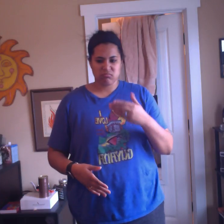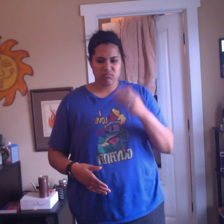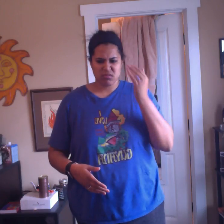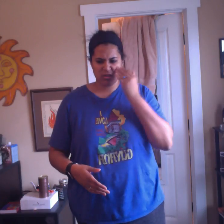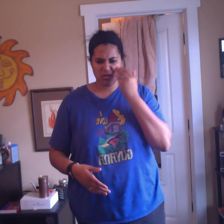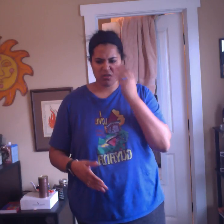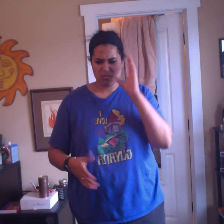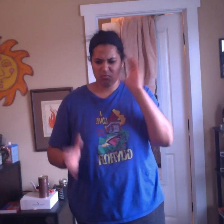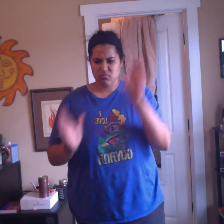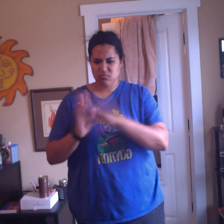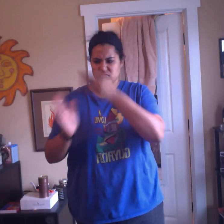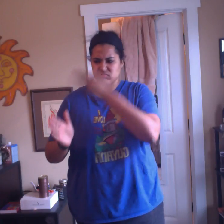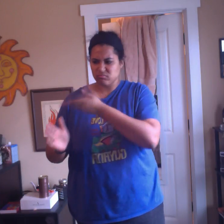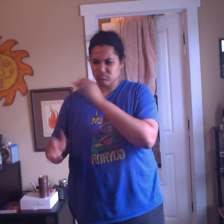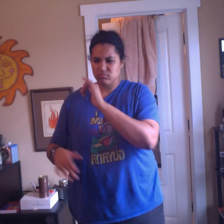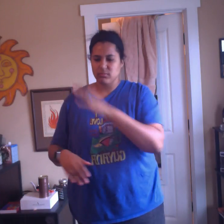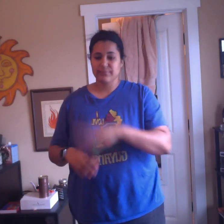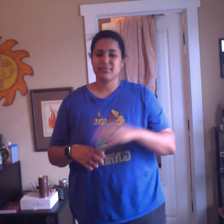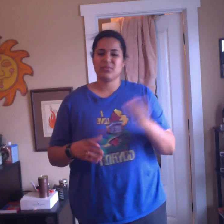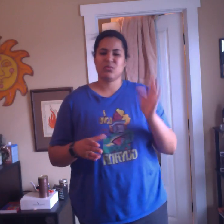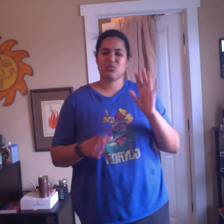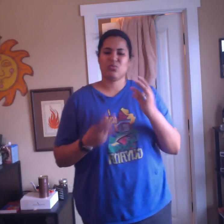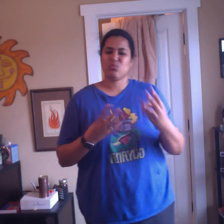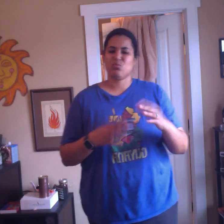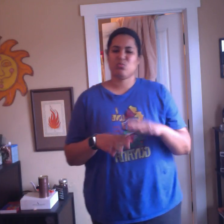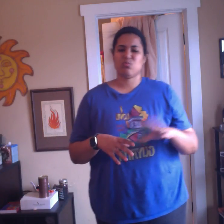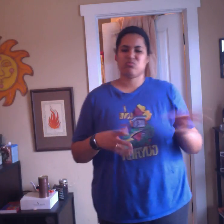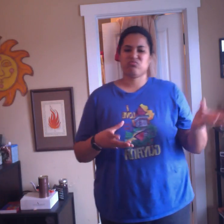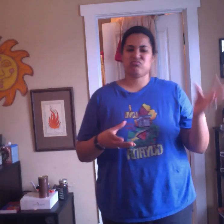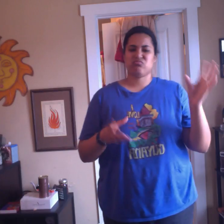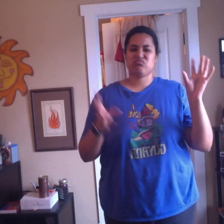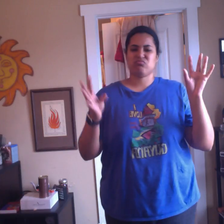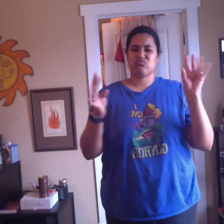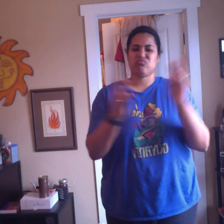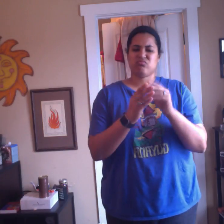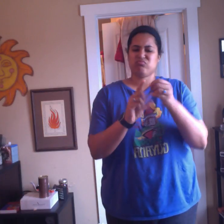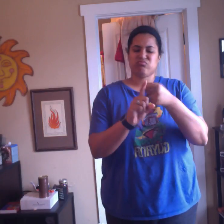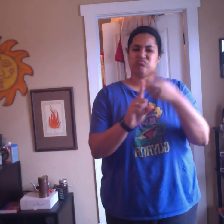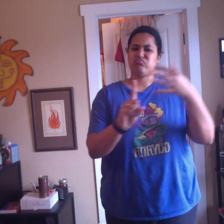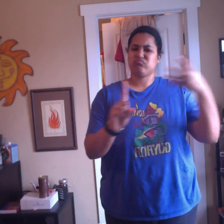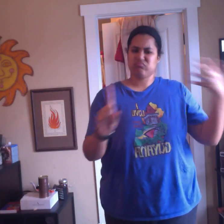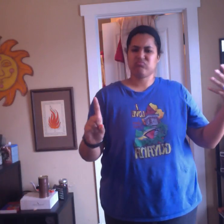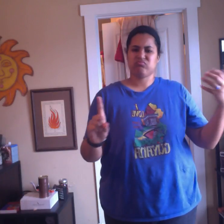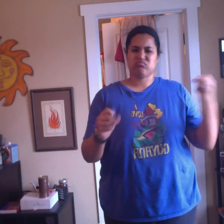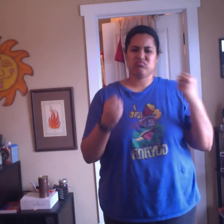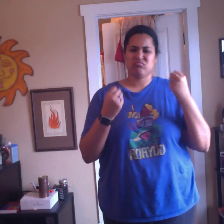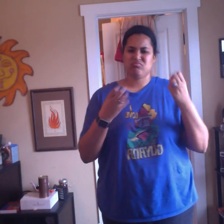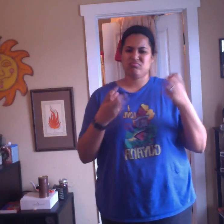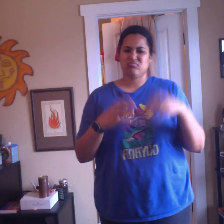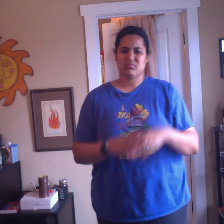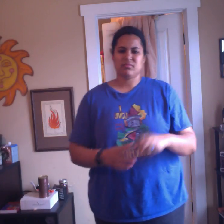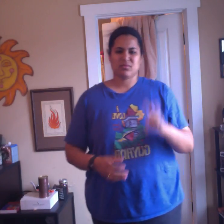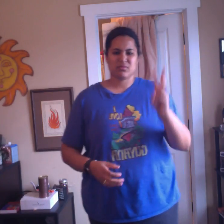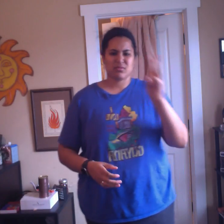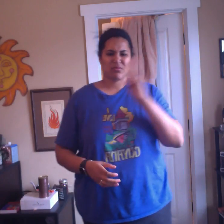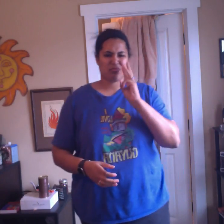more. As the name suggests, the main hero in the water cycle is water. Why, it has more powers than I do. Within